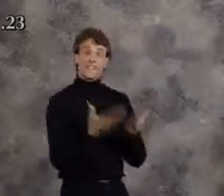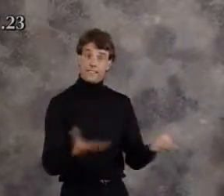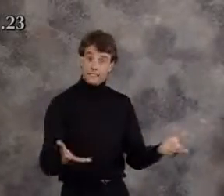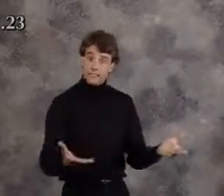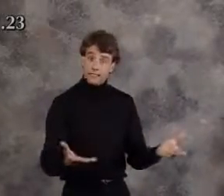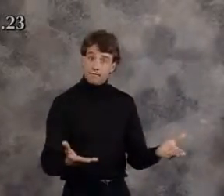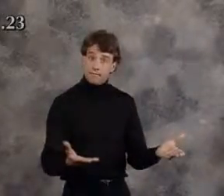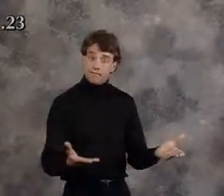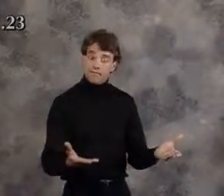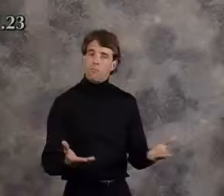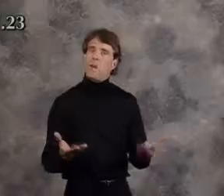thing.